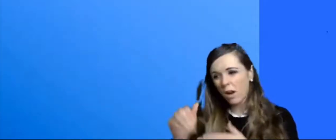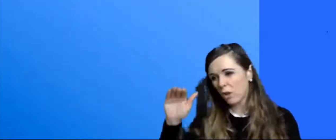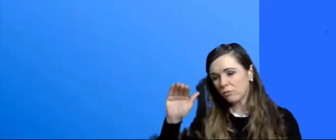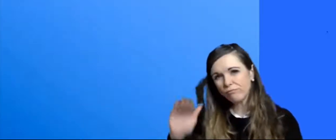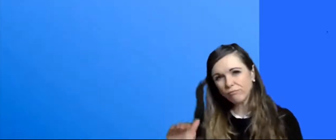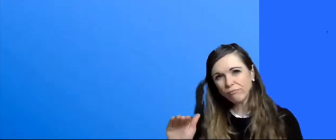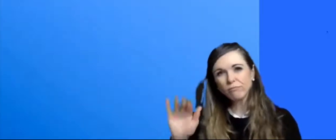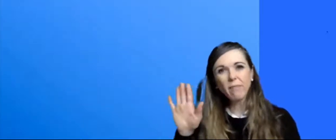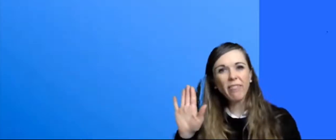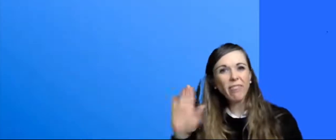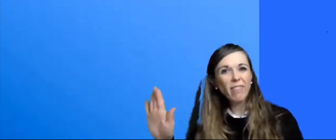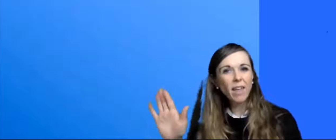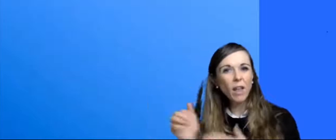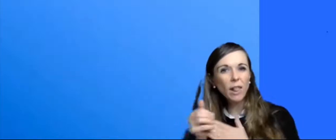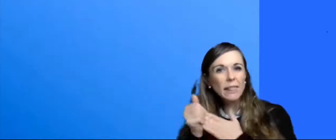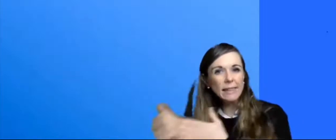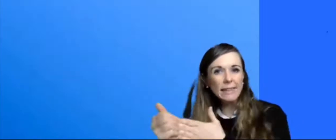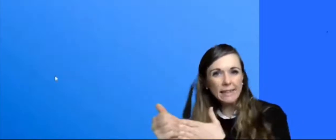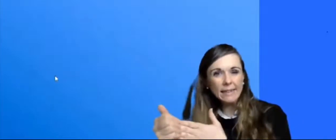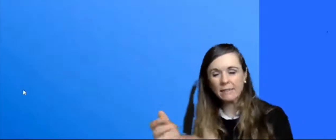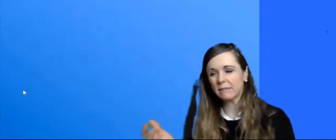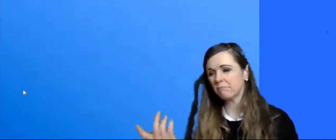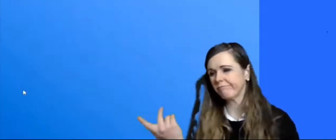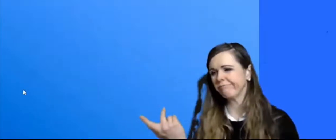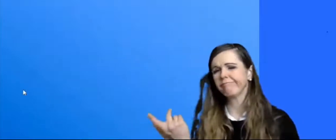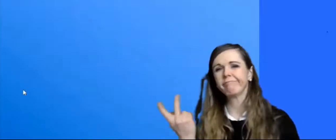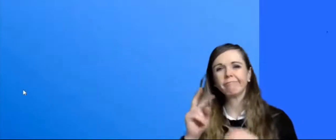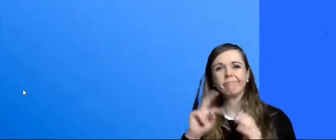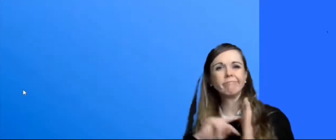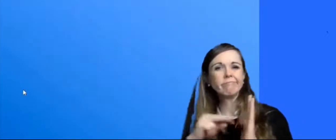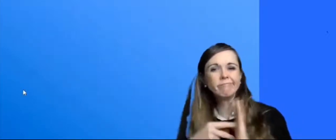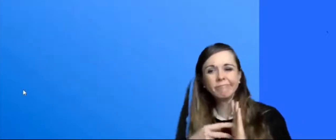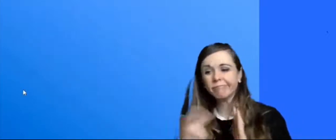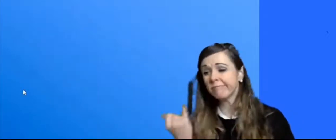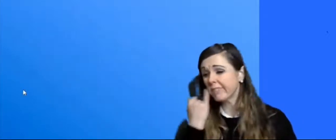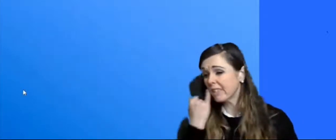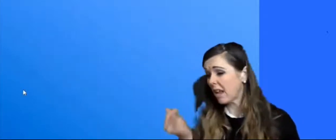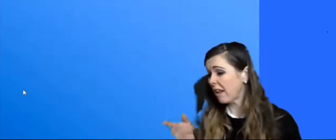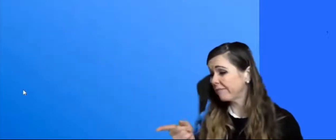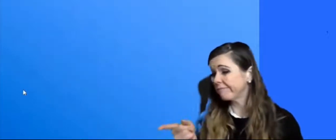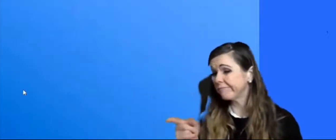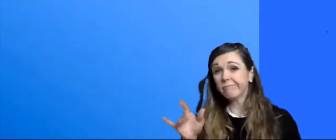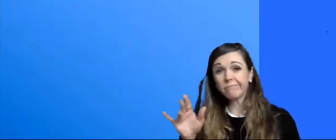Deaf readers typically follow the child's lead.